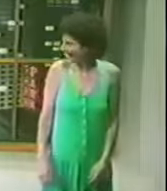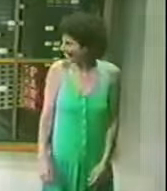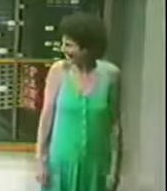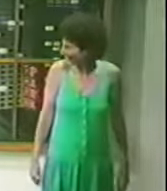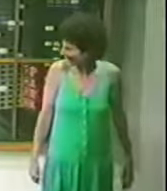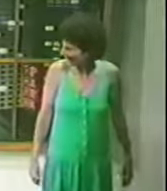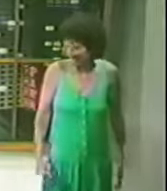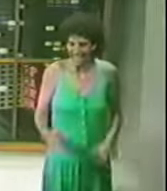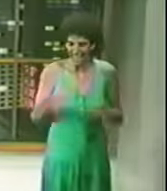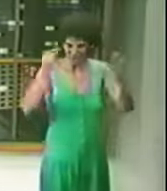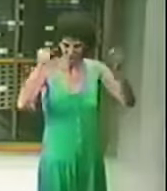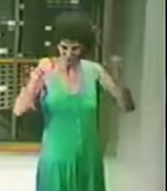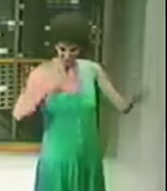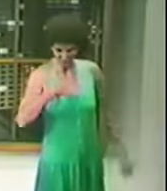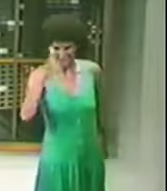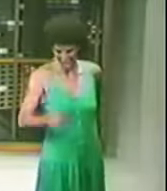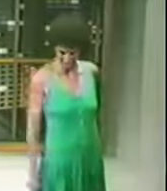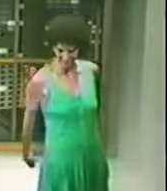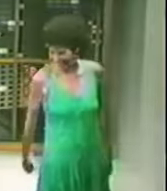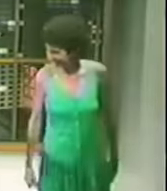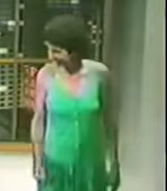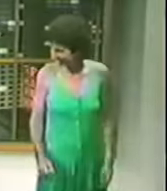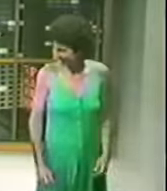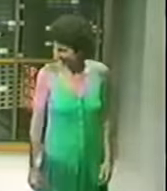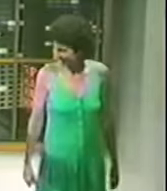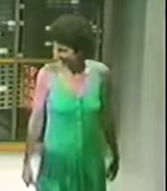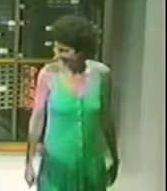Just trying to give her a workout, that's all.